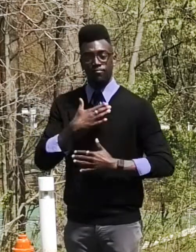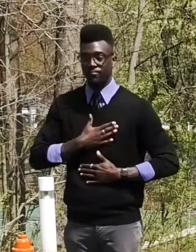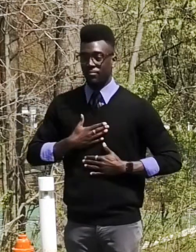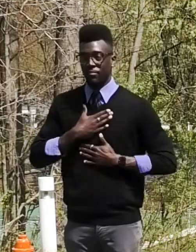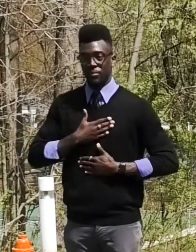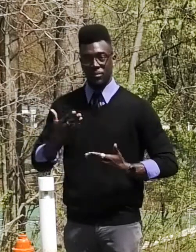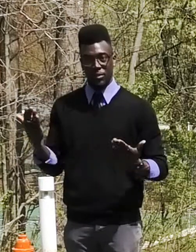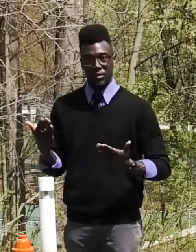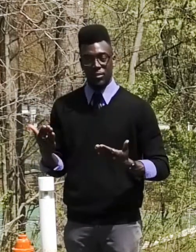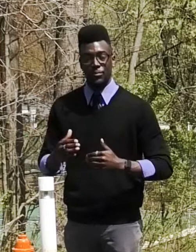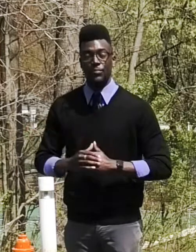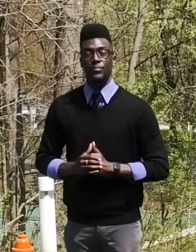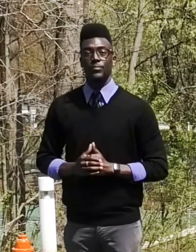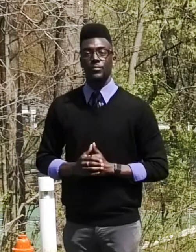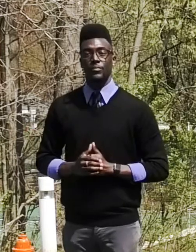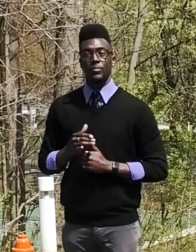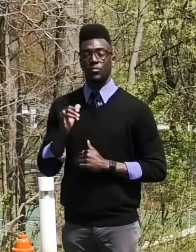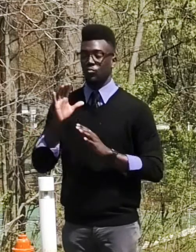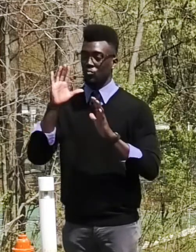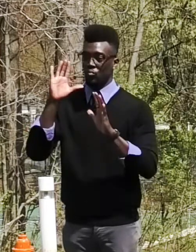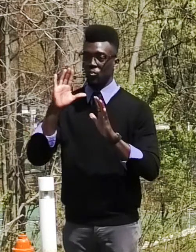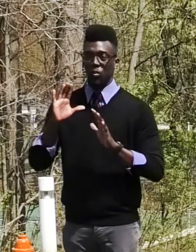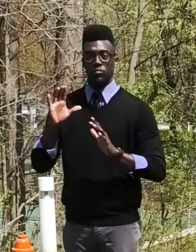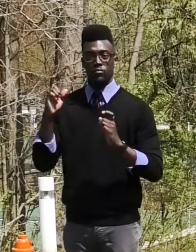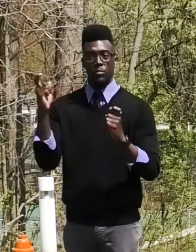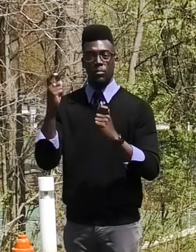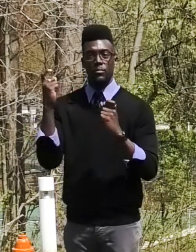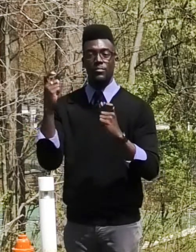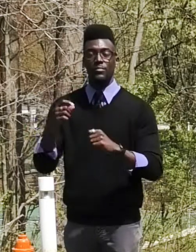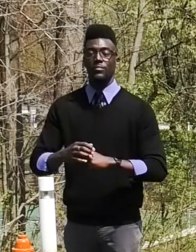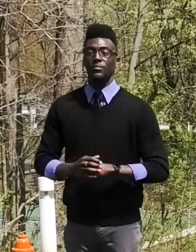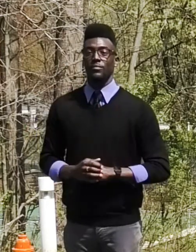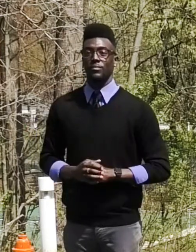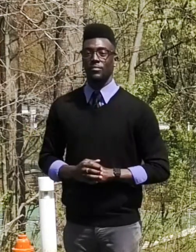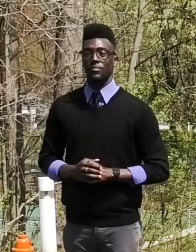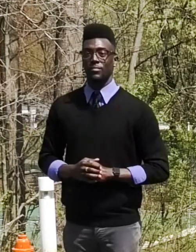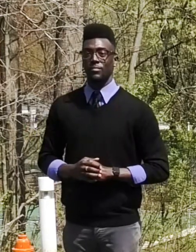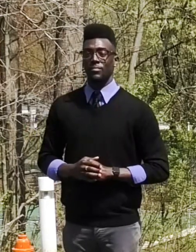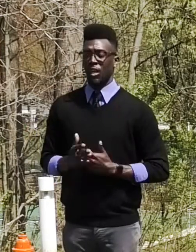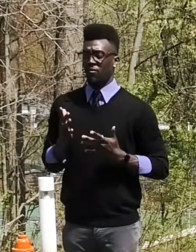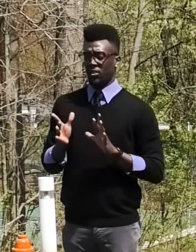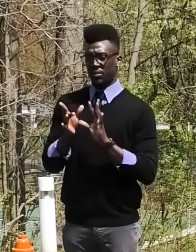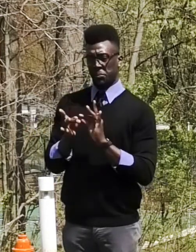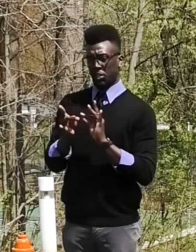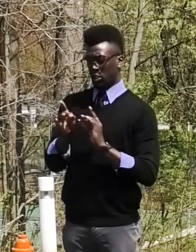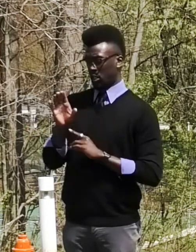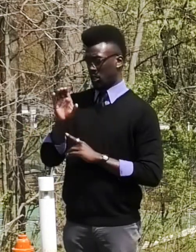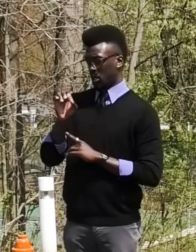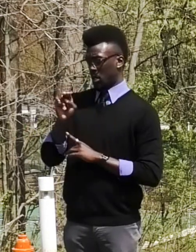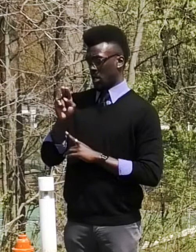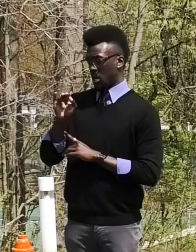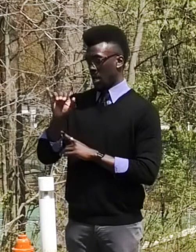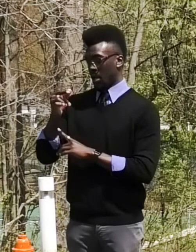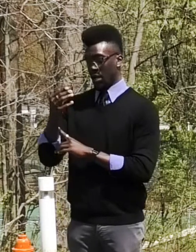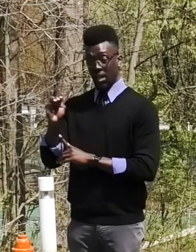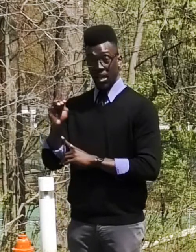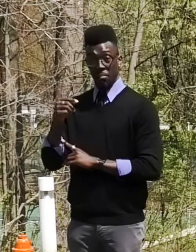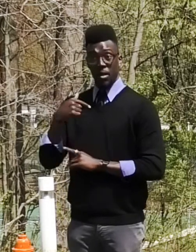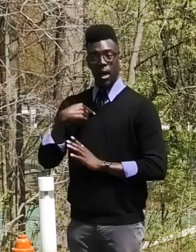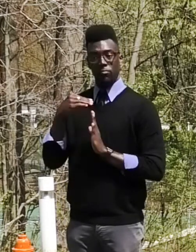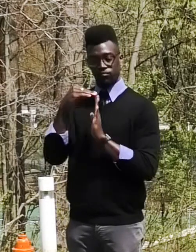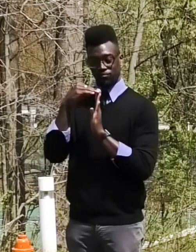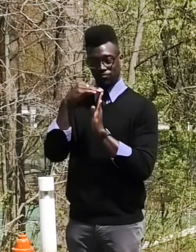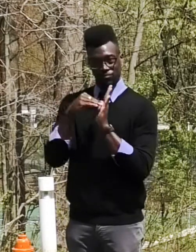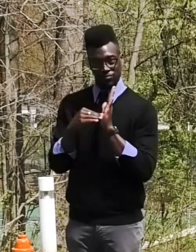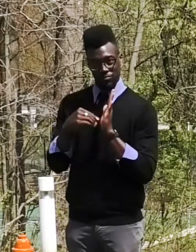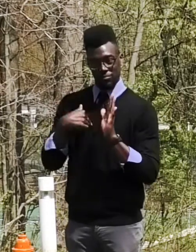here with you on this wonderful occasion. I mentioned to Tony Cunningham that I wrote down what I was going to